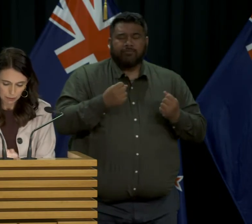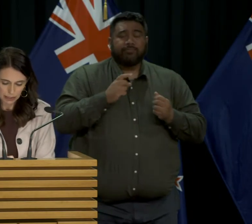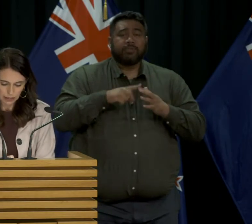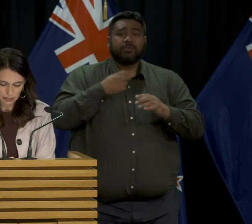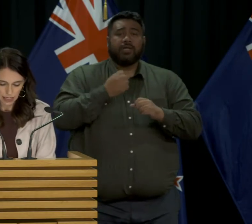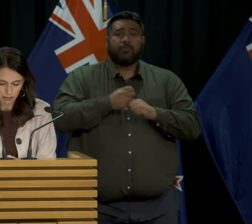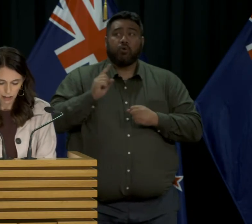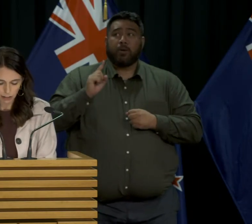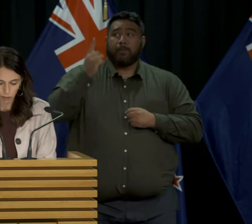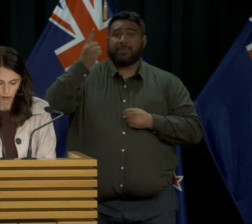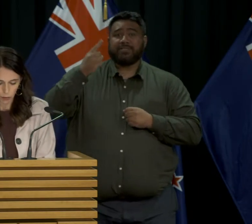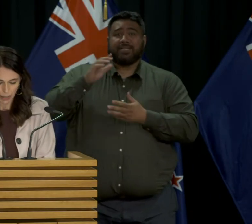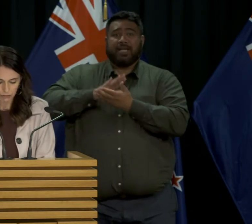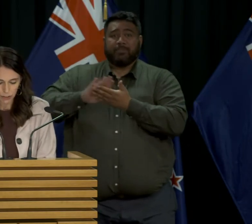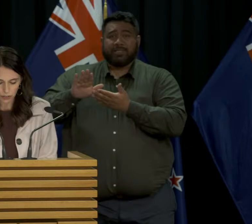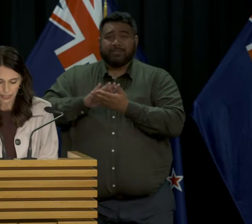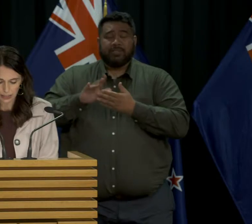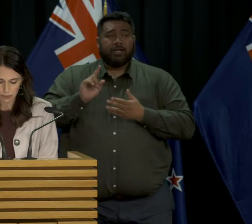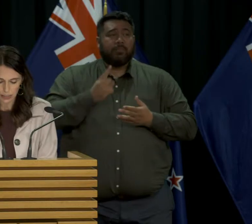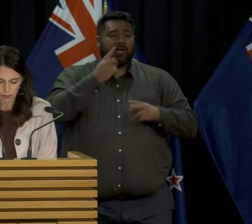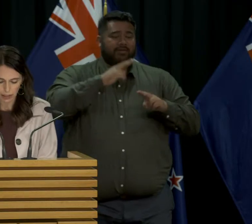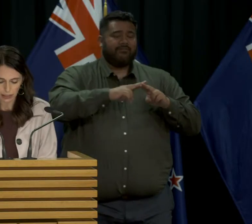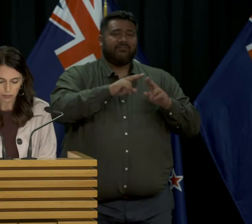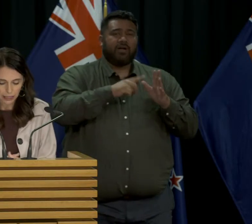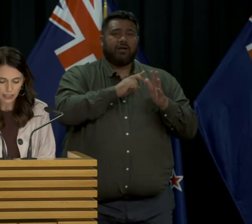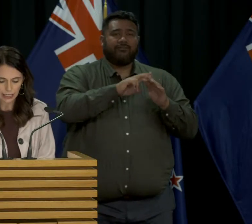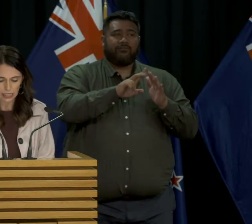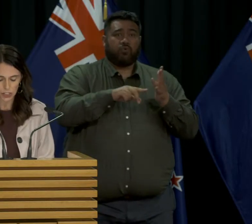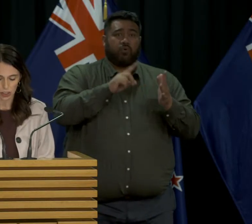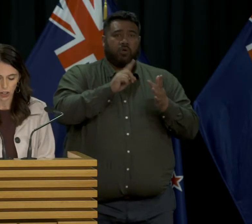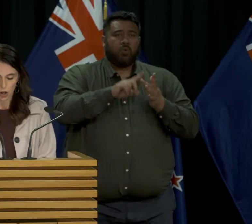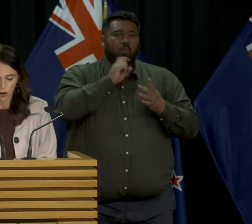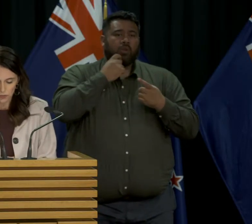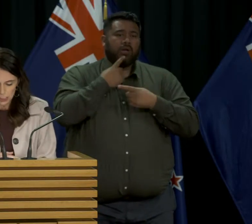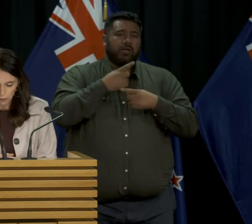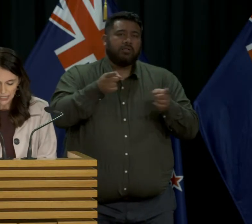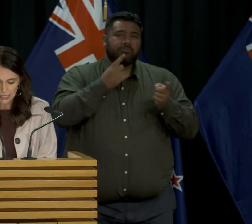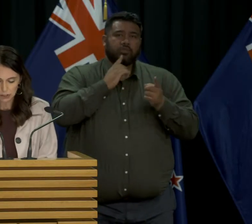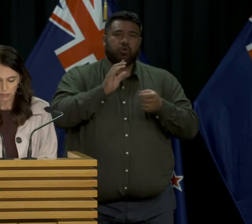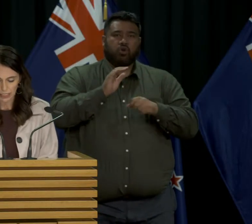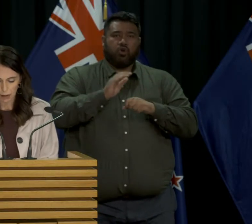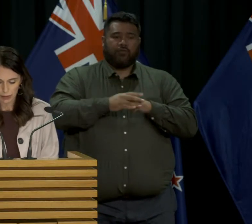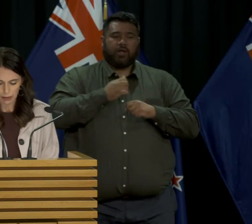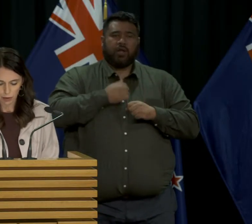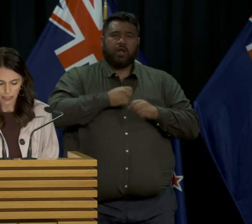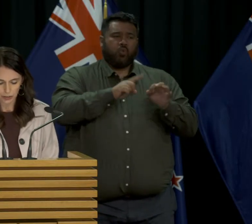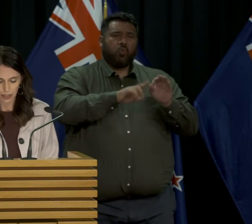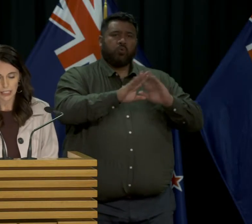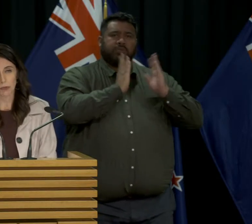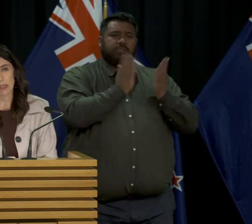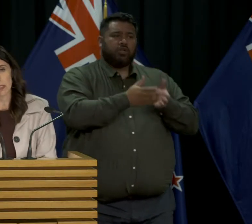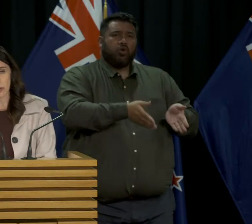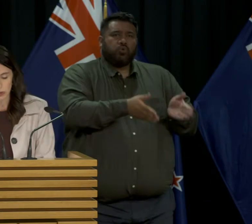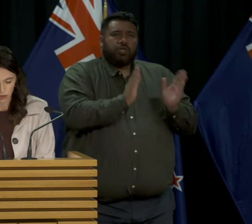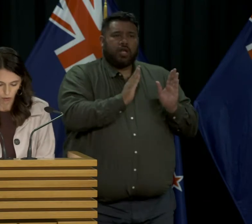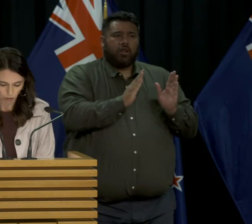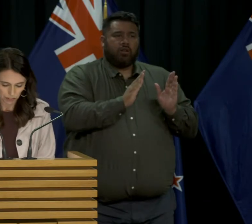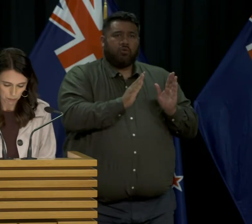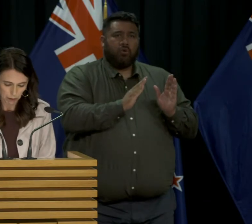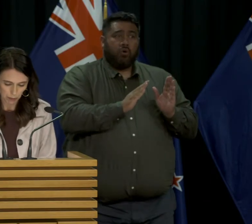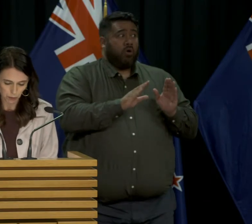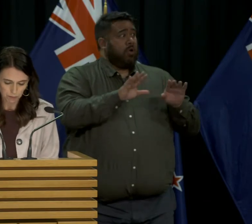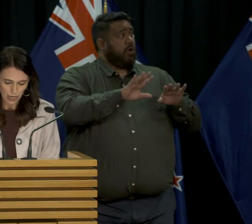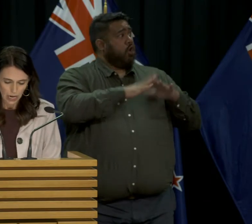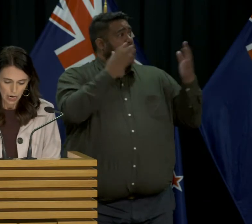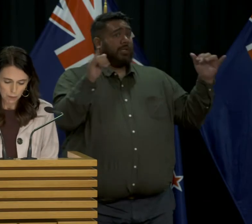Ministers Hipkins and Farfoy will make further announcements around the reallocation of spaces freed up in MIQ as the result of